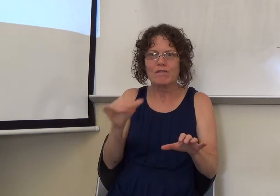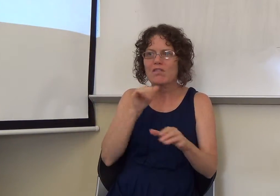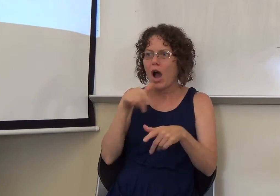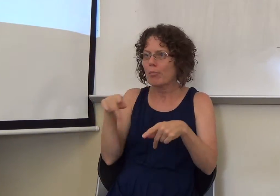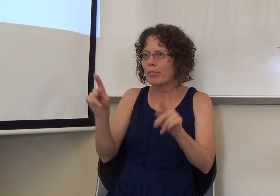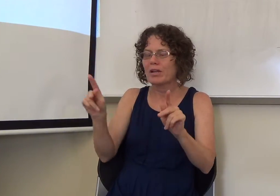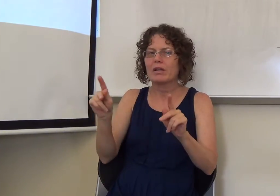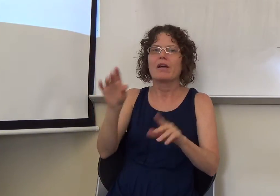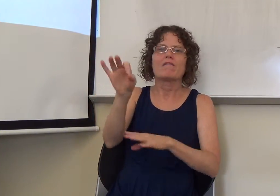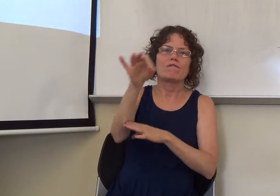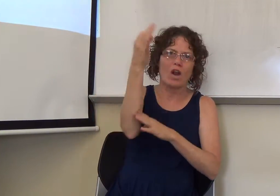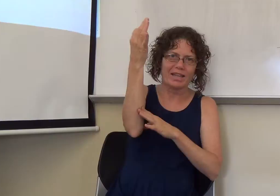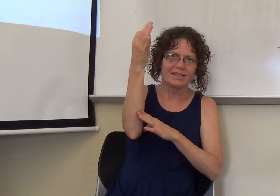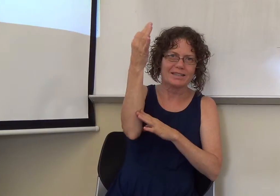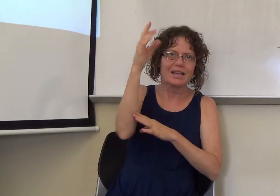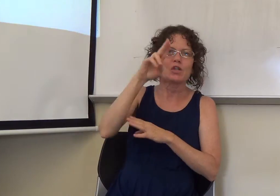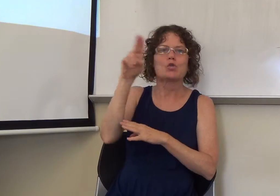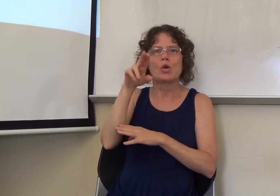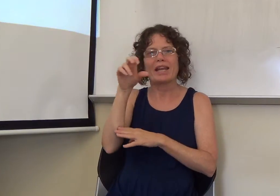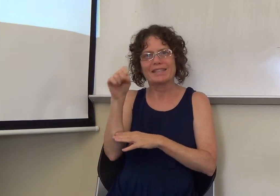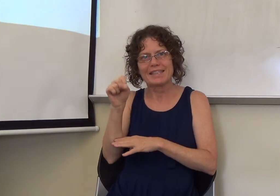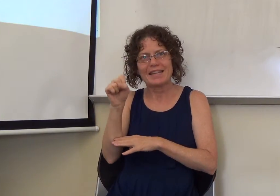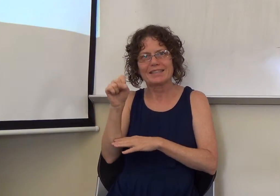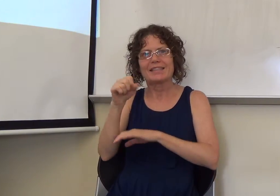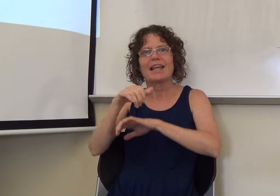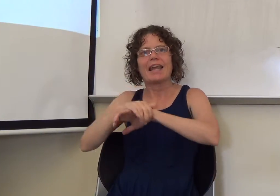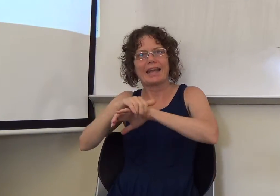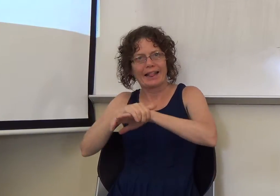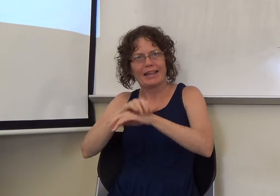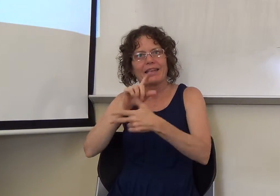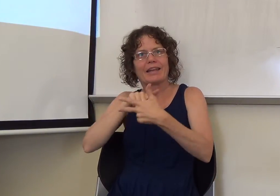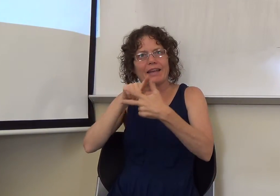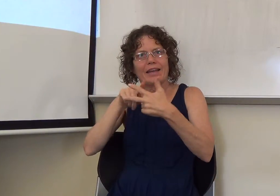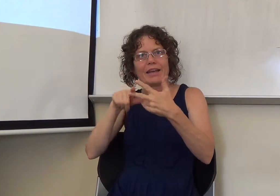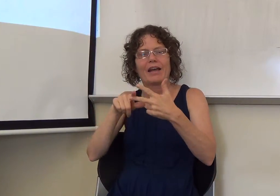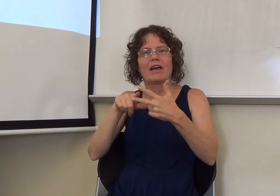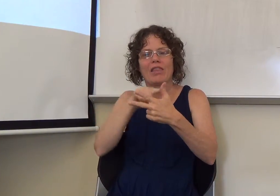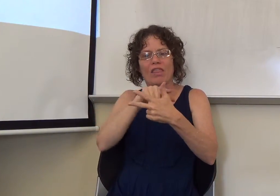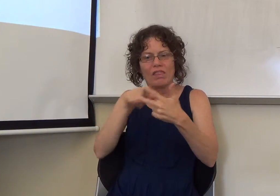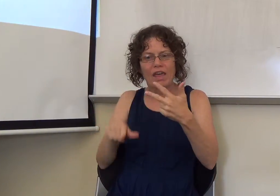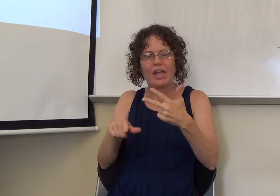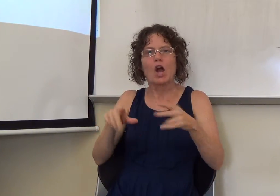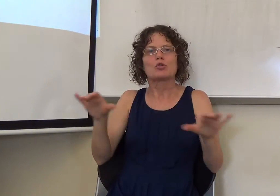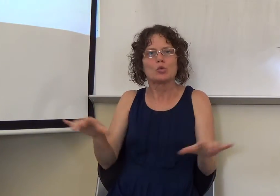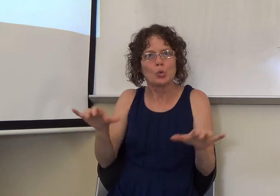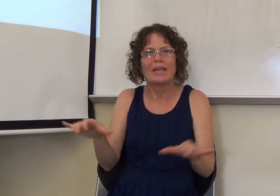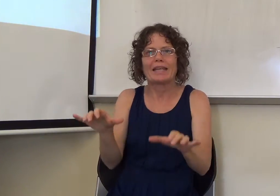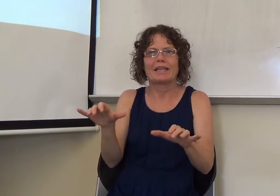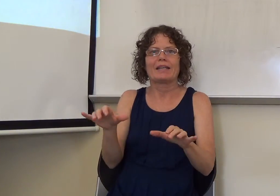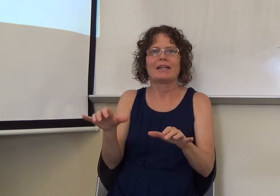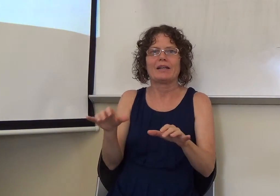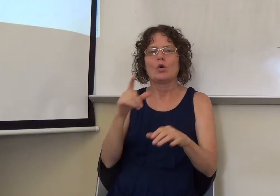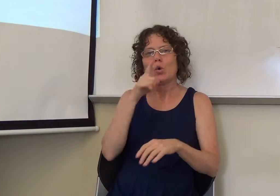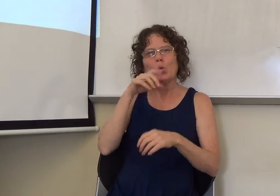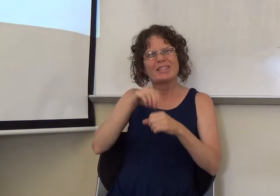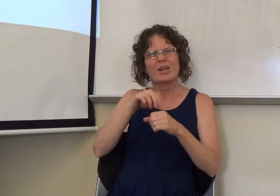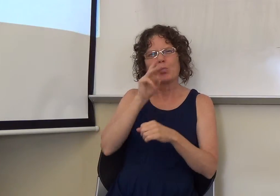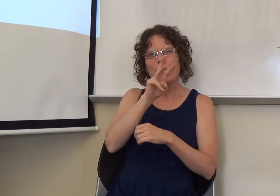England. That's what's going on here. So again, this is prior knowledge of World War I. Who was in World War I? Who